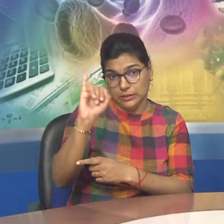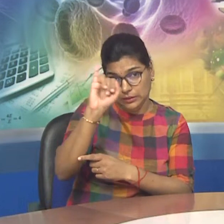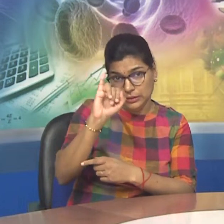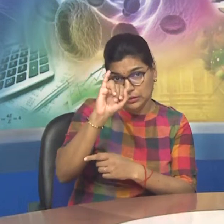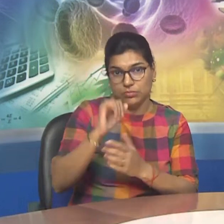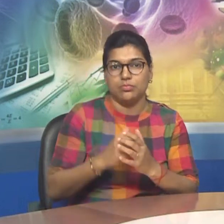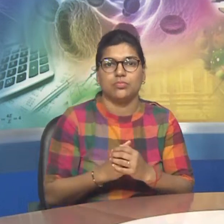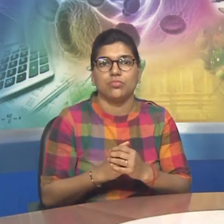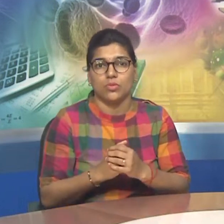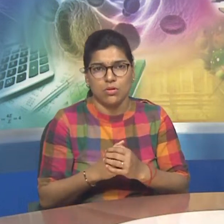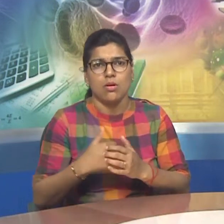Point 6.